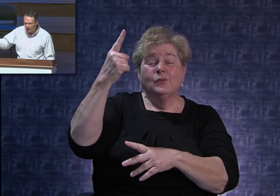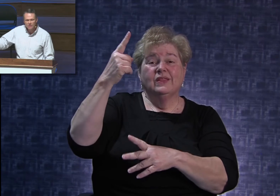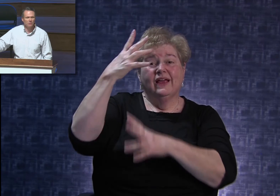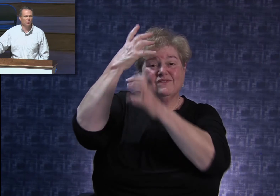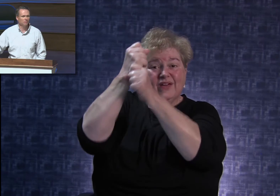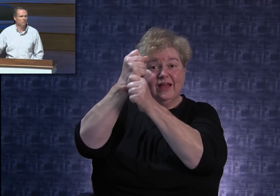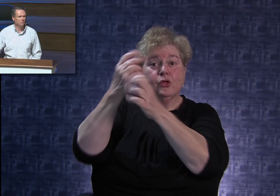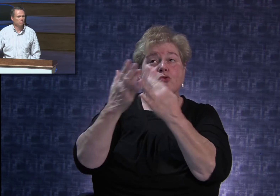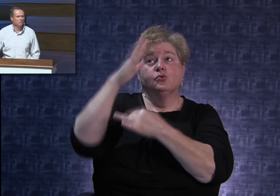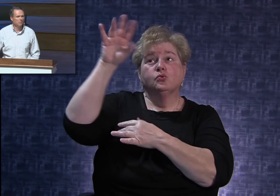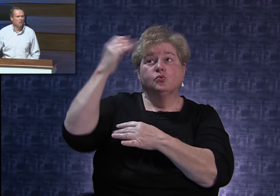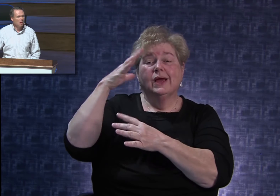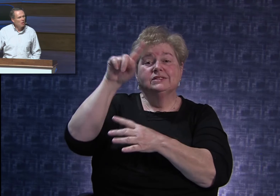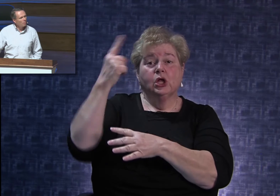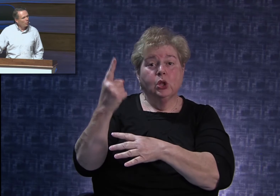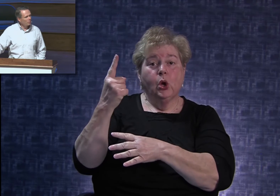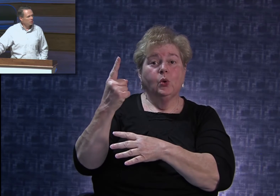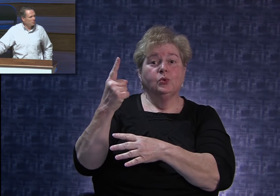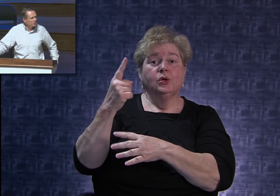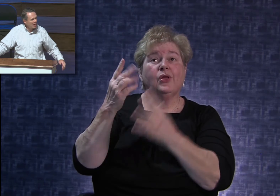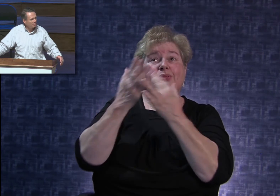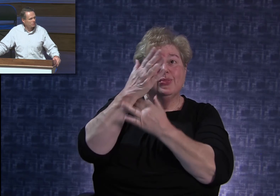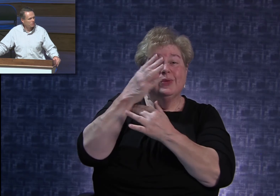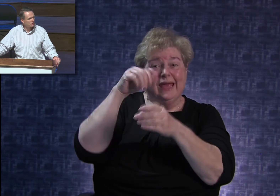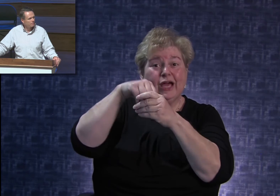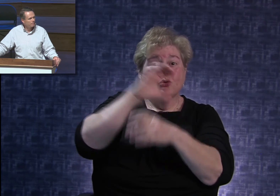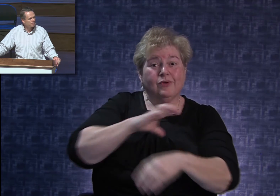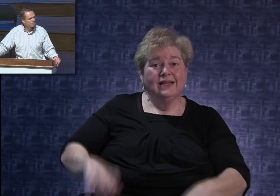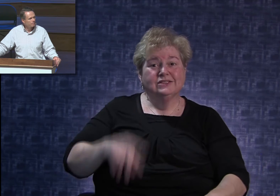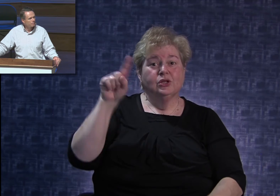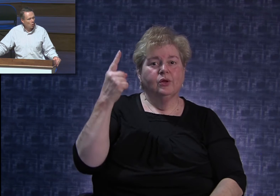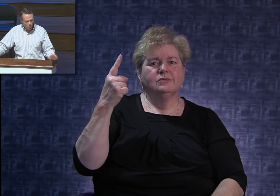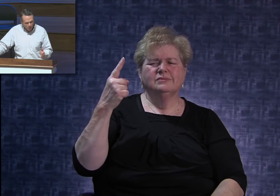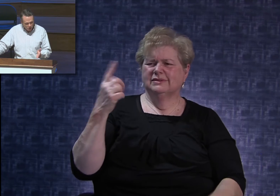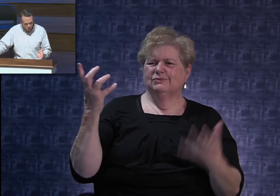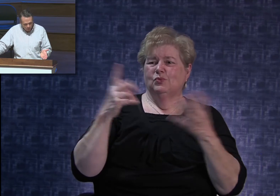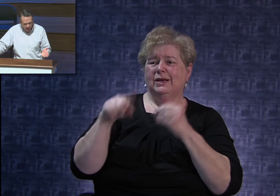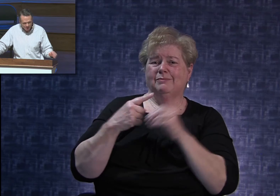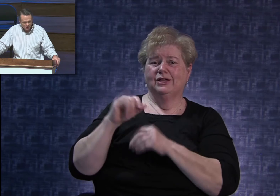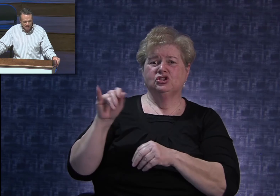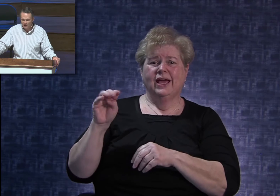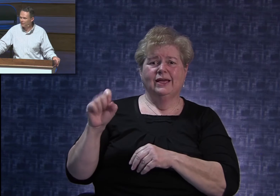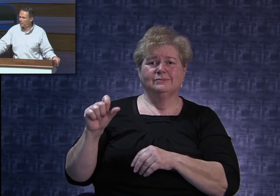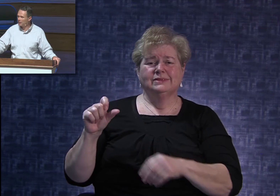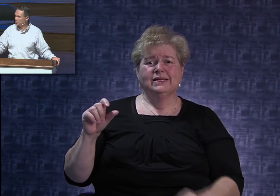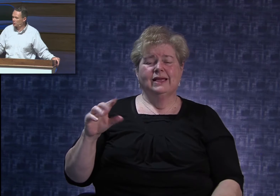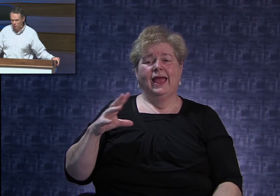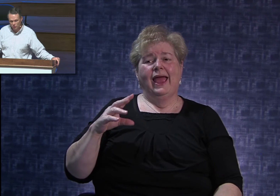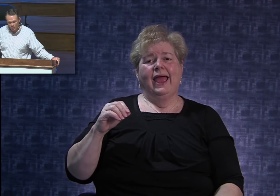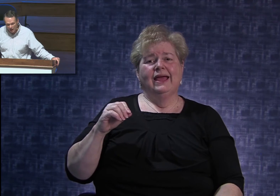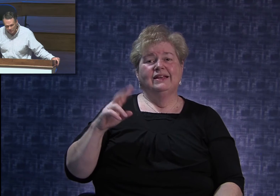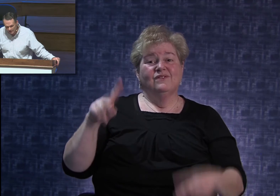through Christ alone. But what do we do with James? What do we do with passages like